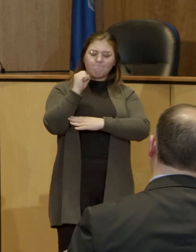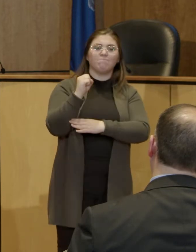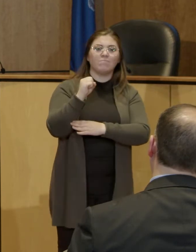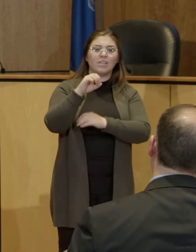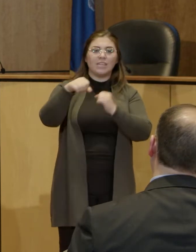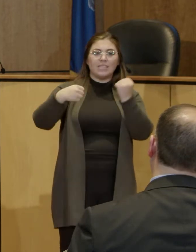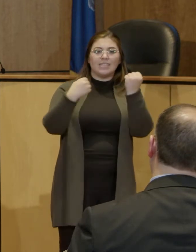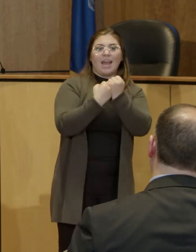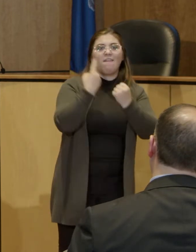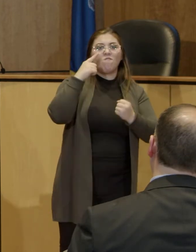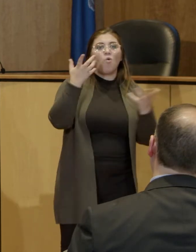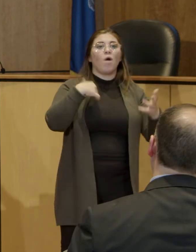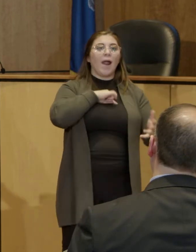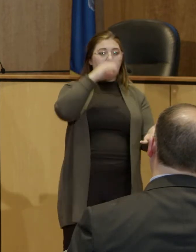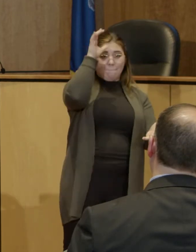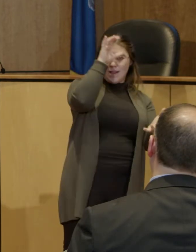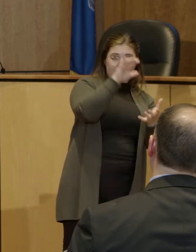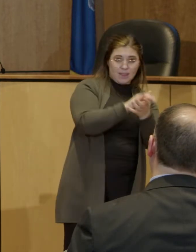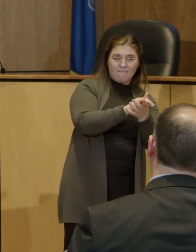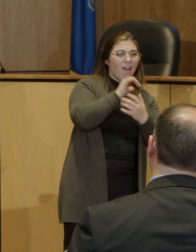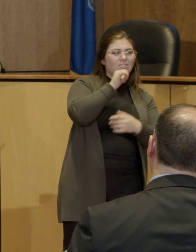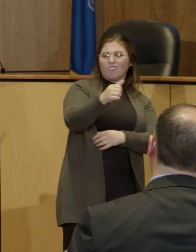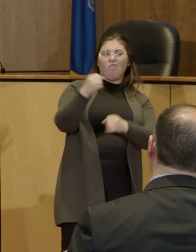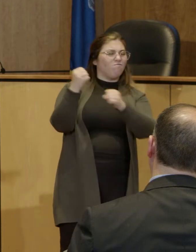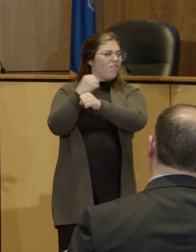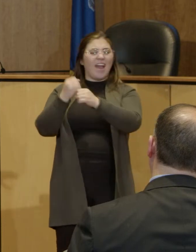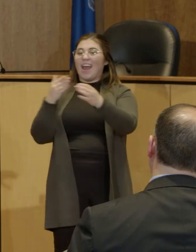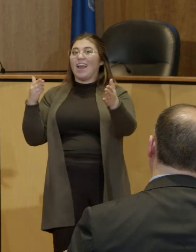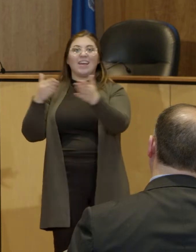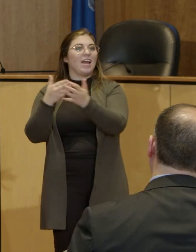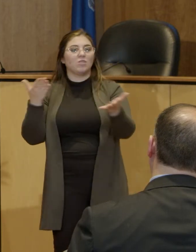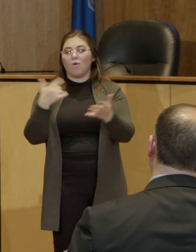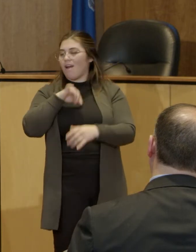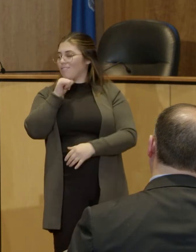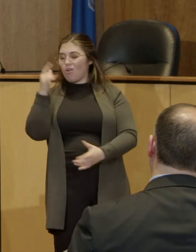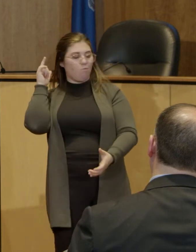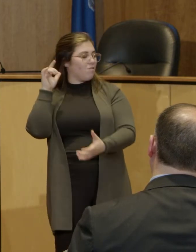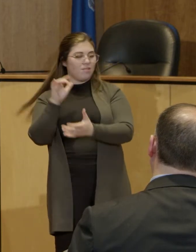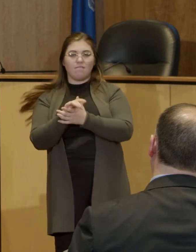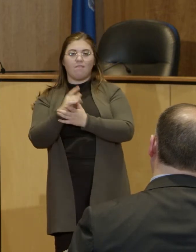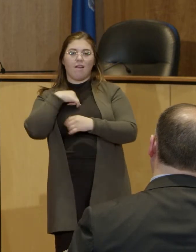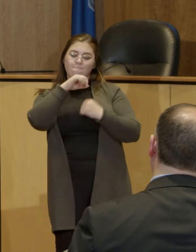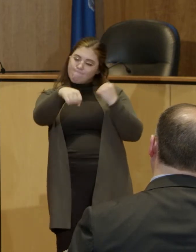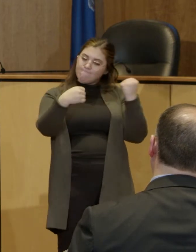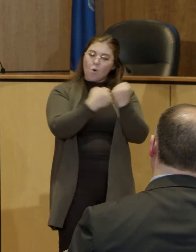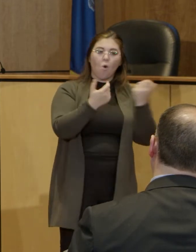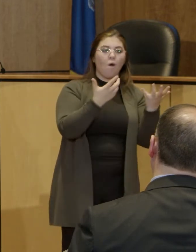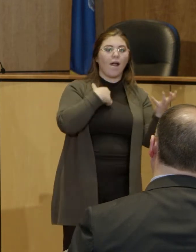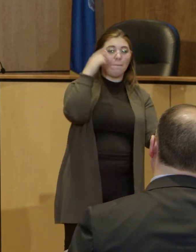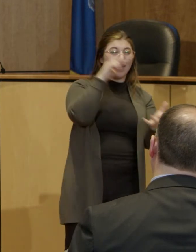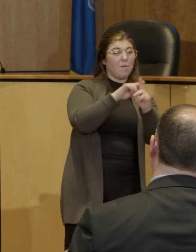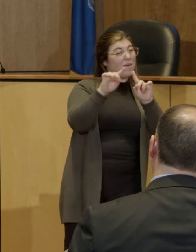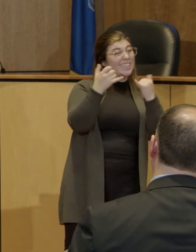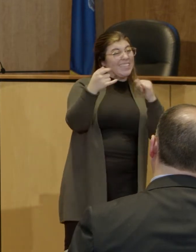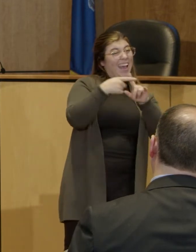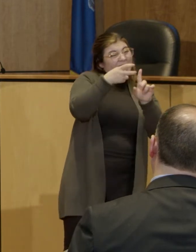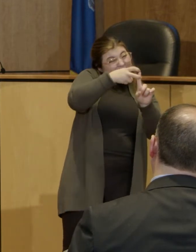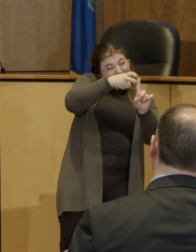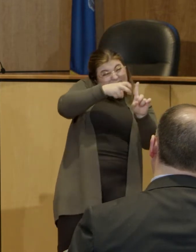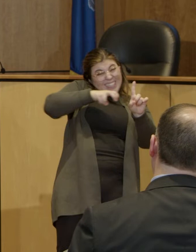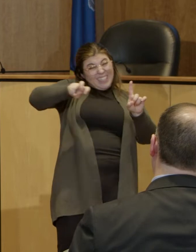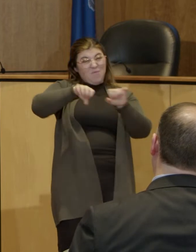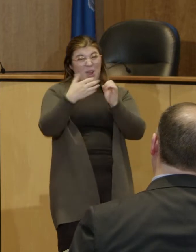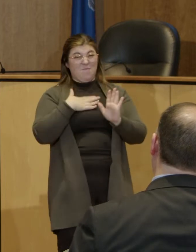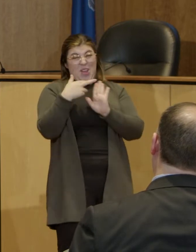for what I believe in rather than fighting against what I don't. But today I'm going to break my own